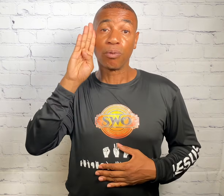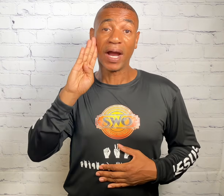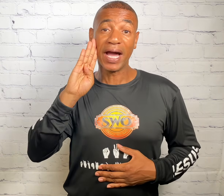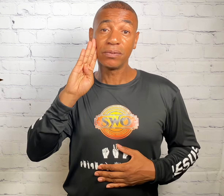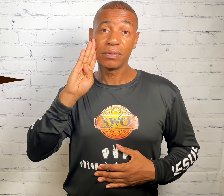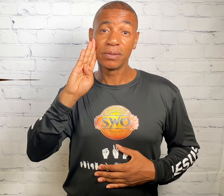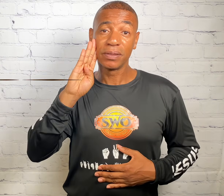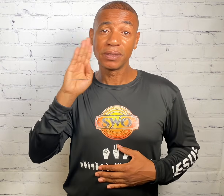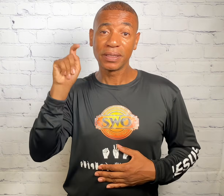brown,